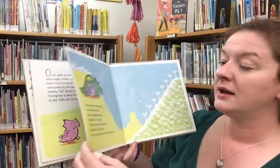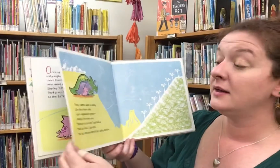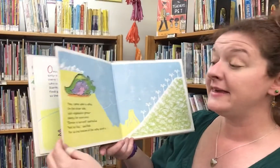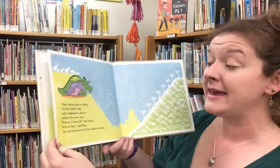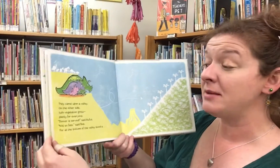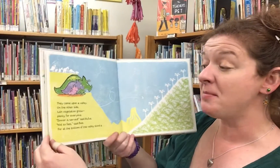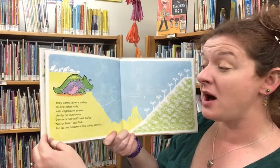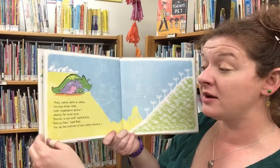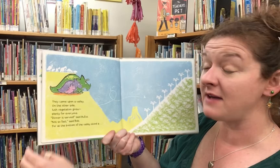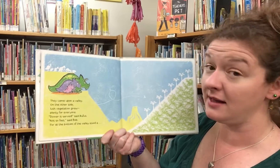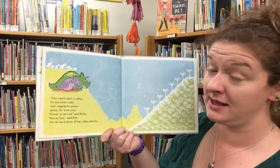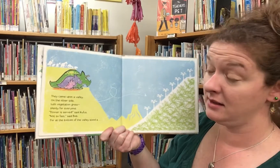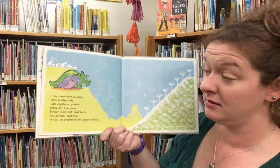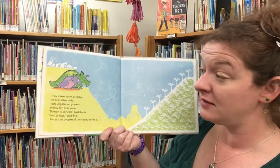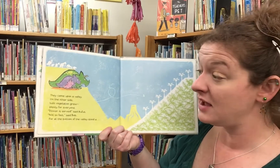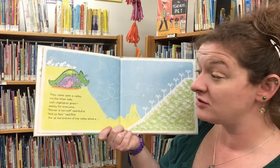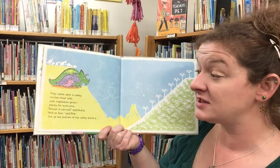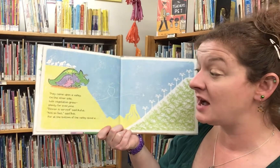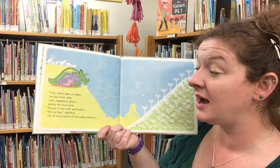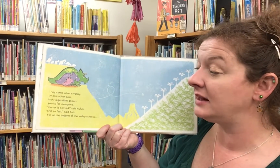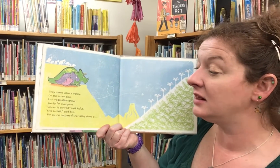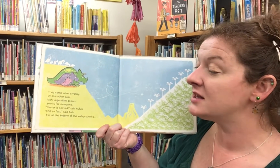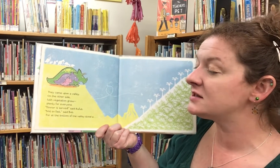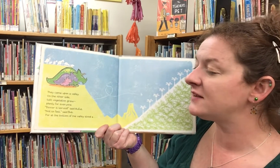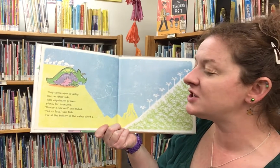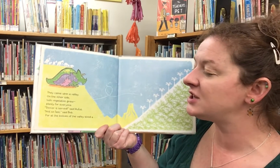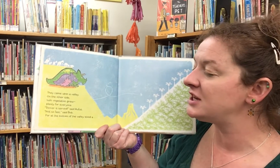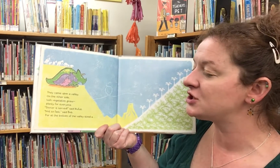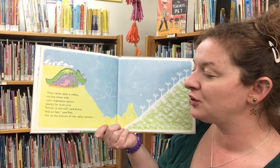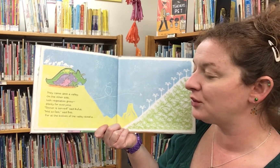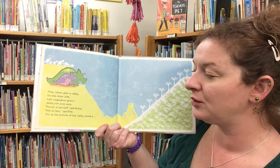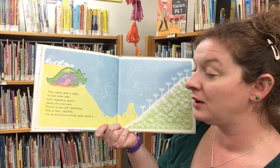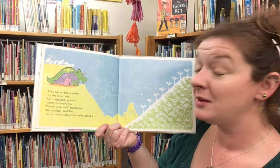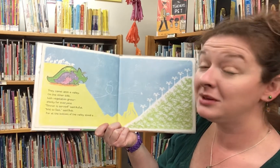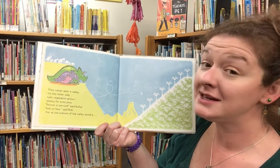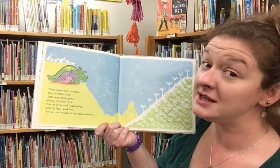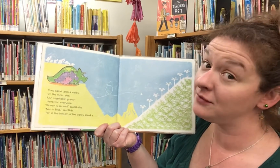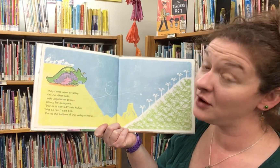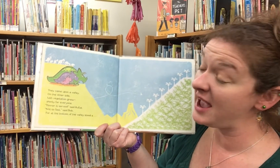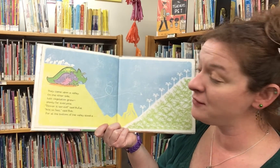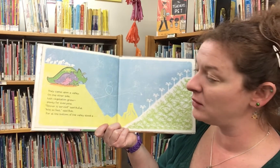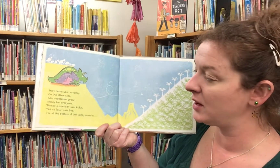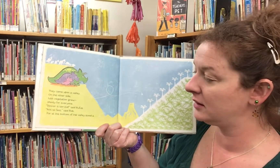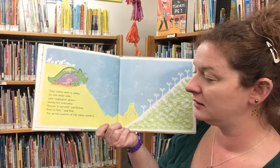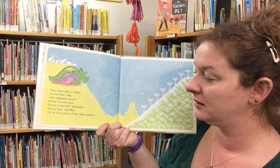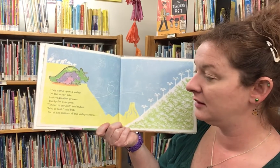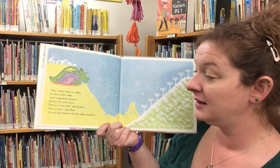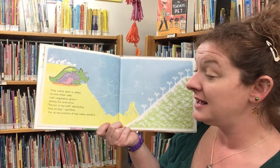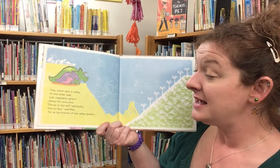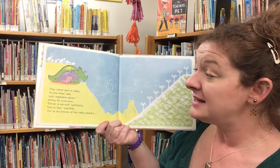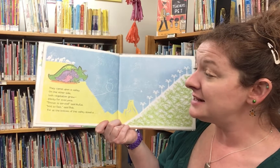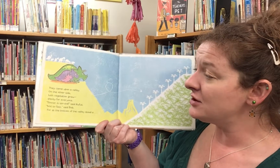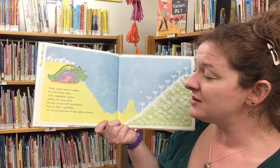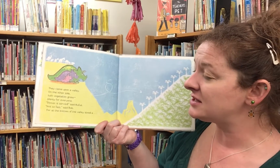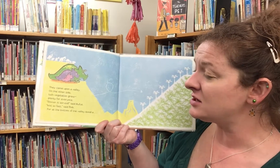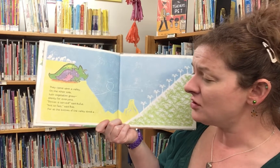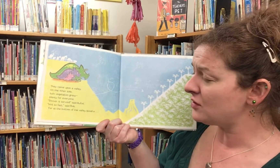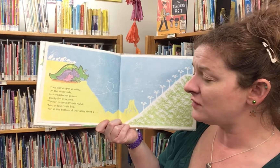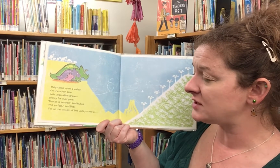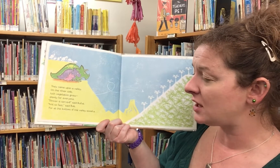They came upon a valley. On the other side, lush vegetation grew, plenty for everyone. "Dinner is served," said